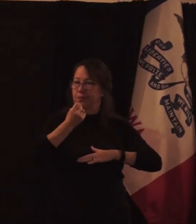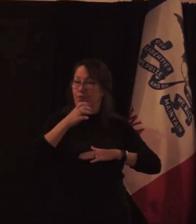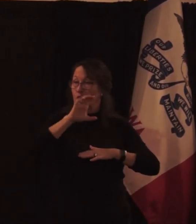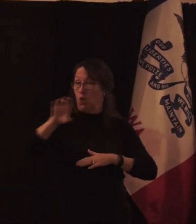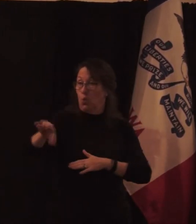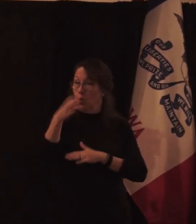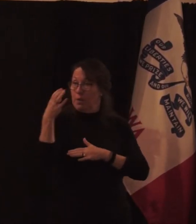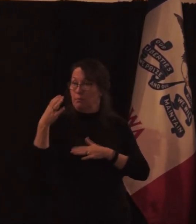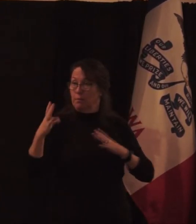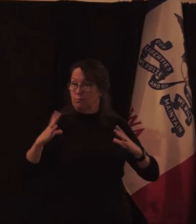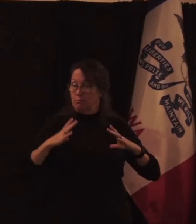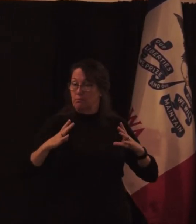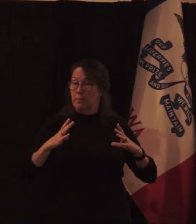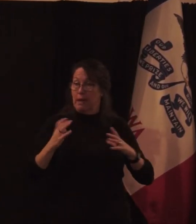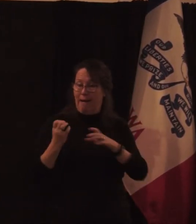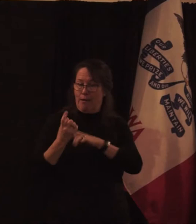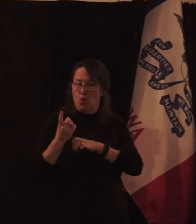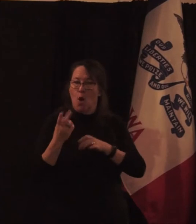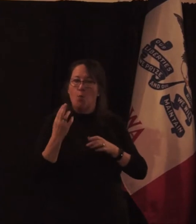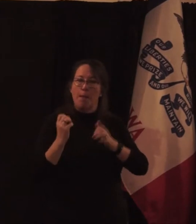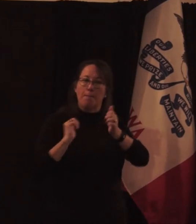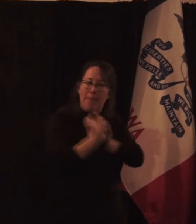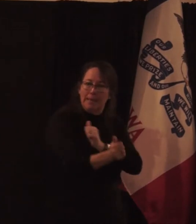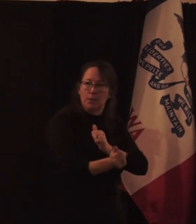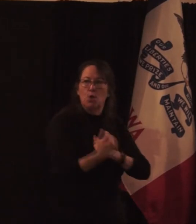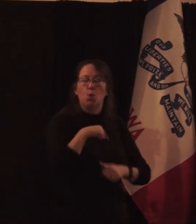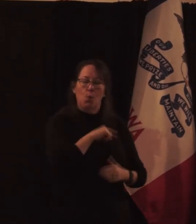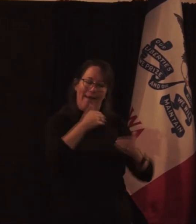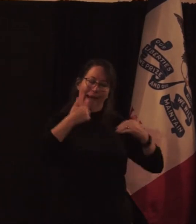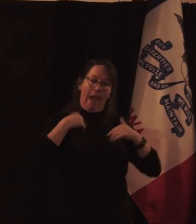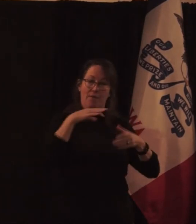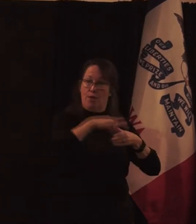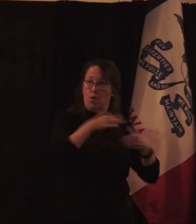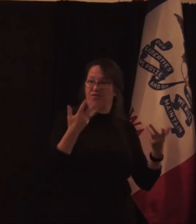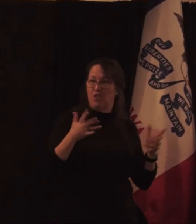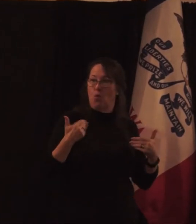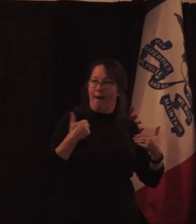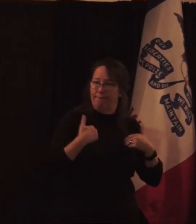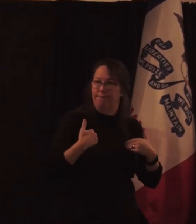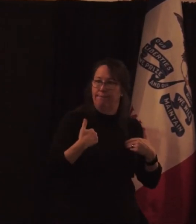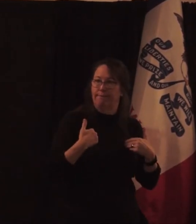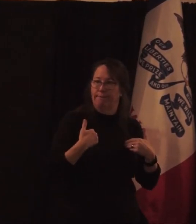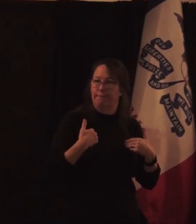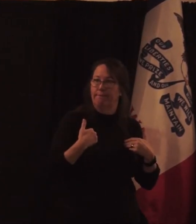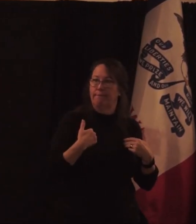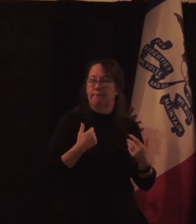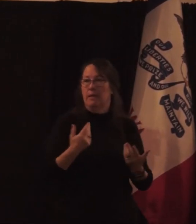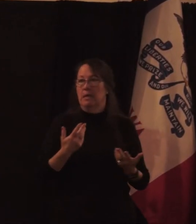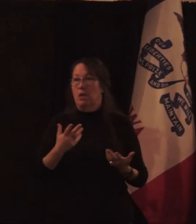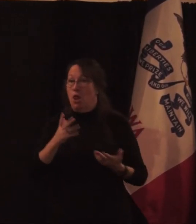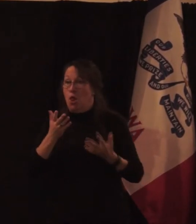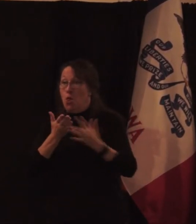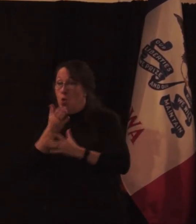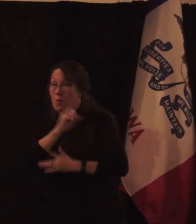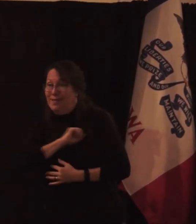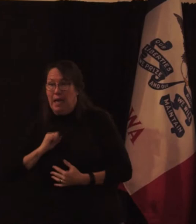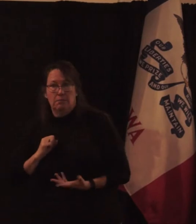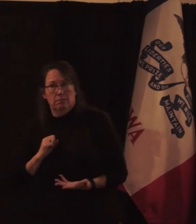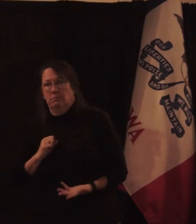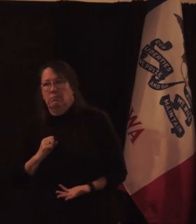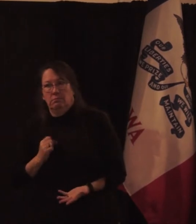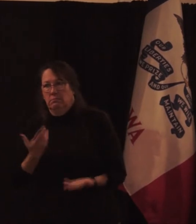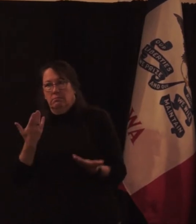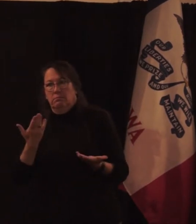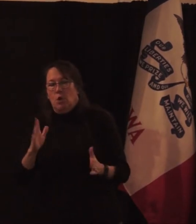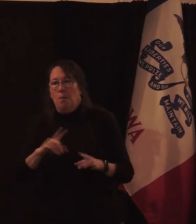for Christmas and goes next year, I hope they'll pass it, because we have the votes to pass it out of the House. I'm not saying it'll get through the Senate,